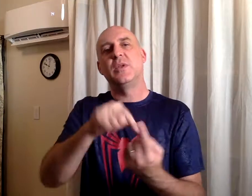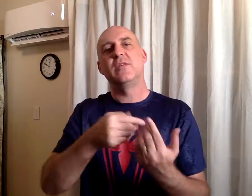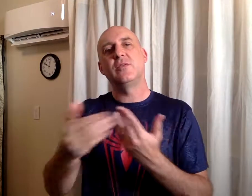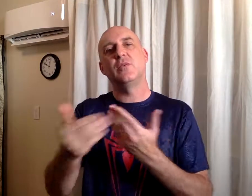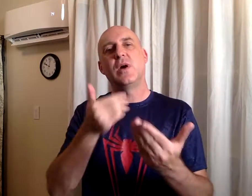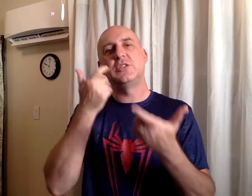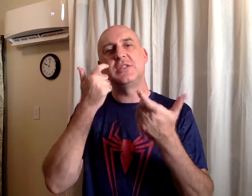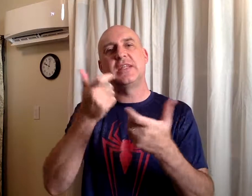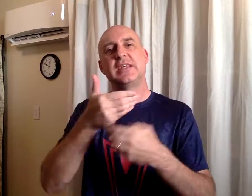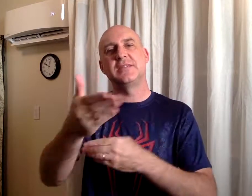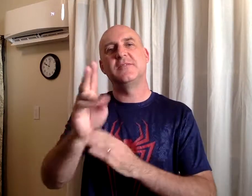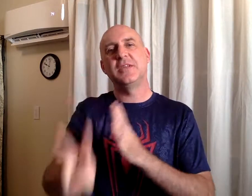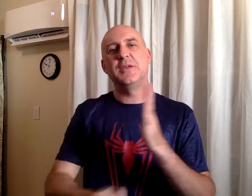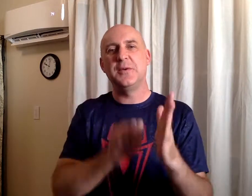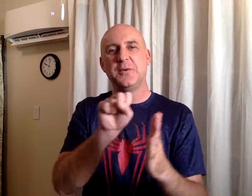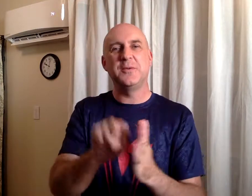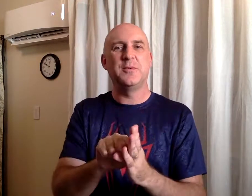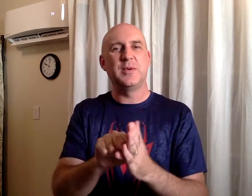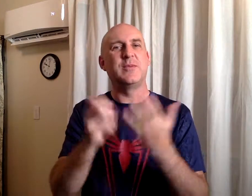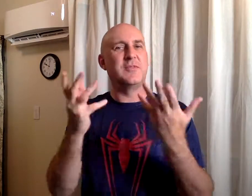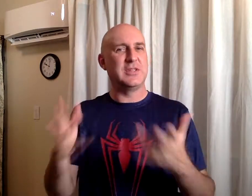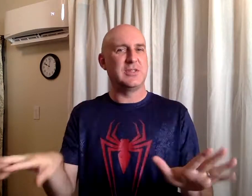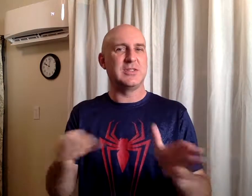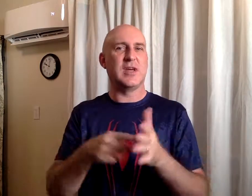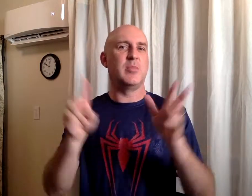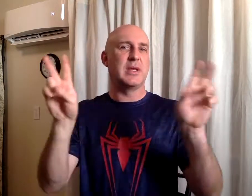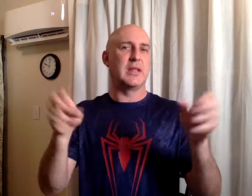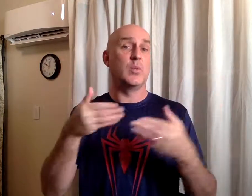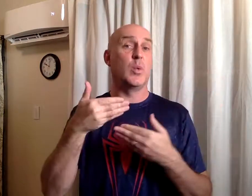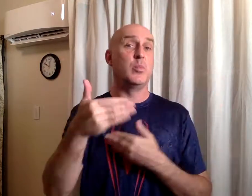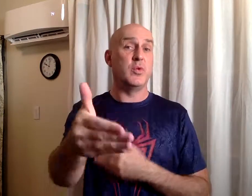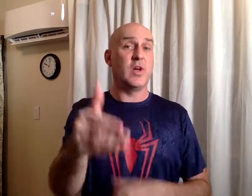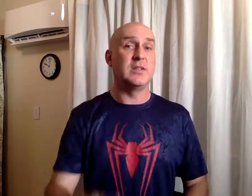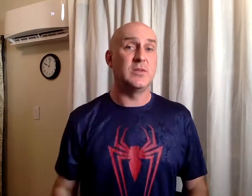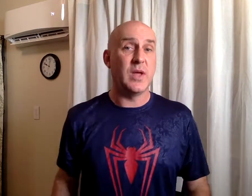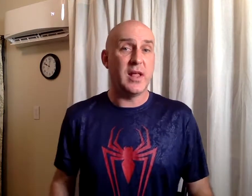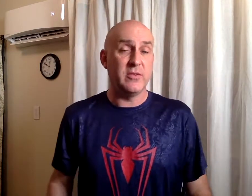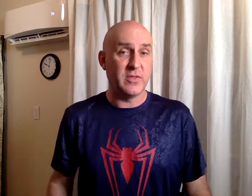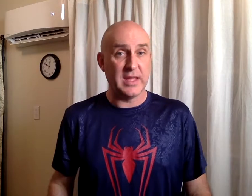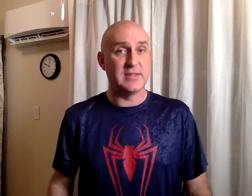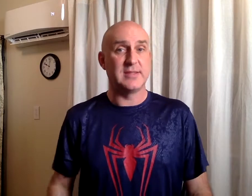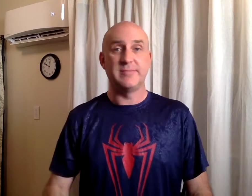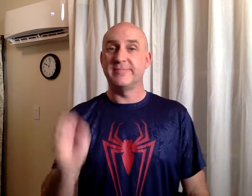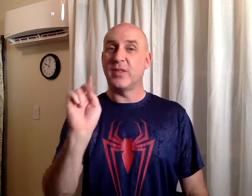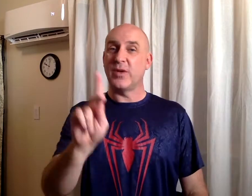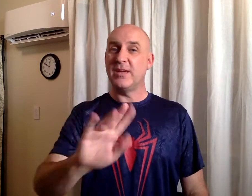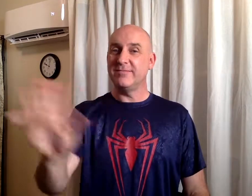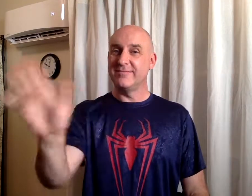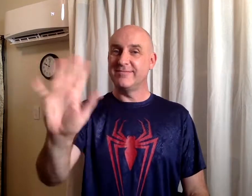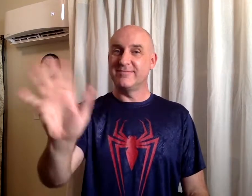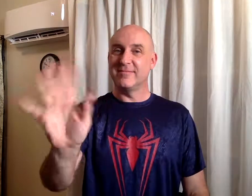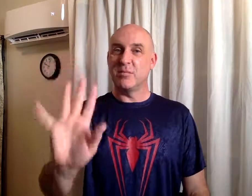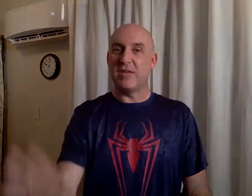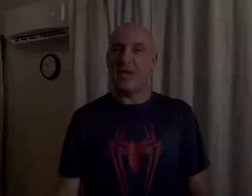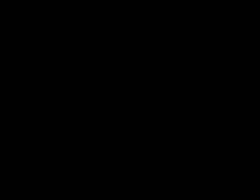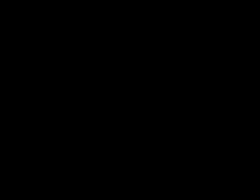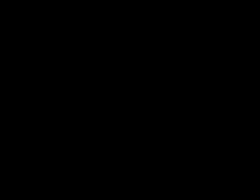whenever you watch the next video, we will finish this topic and then we'll move on to other things. Okay? Bye, families.